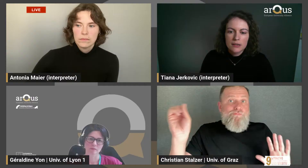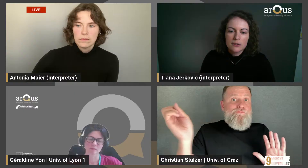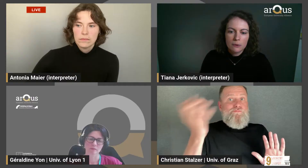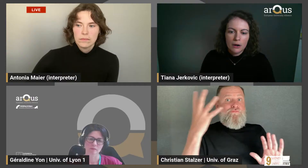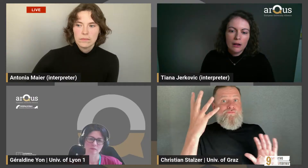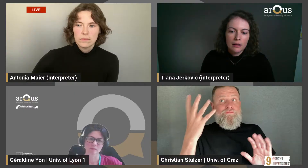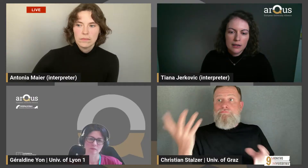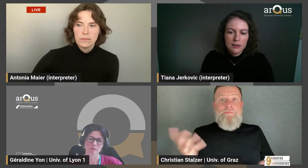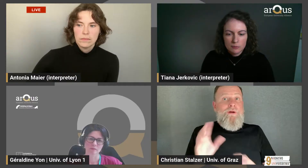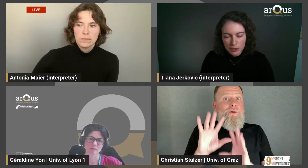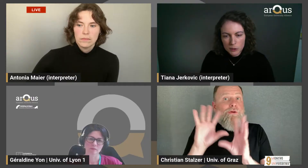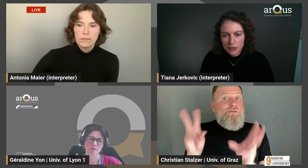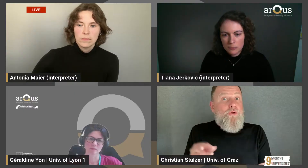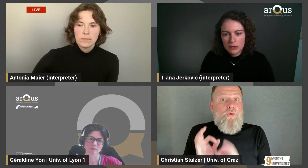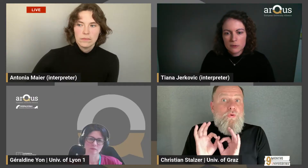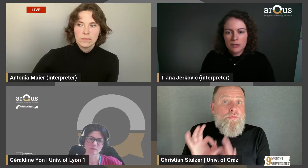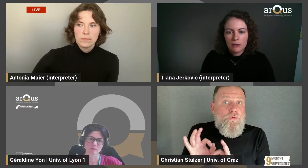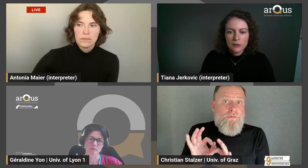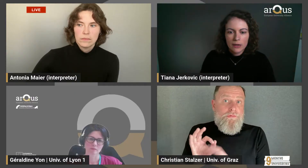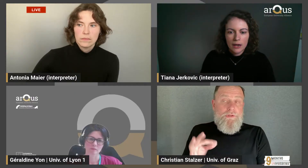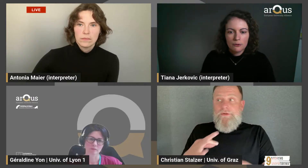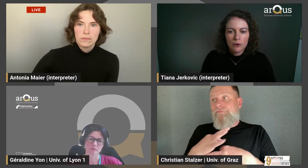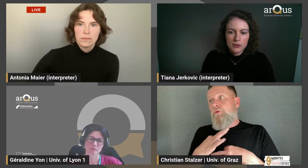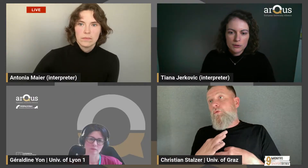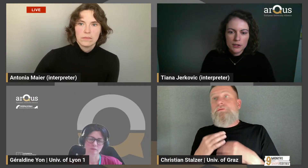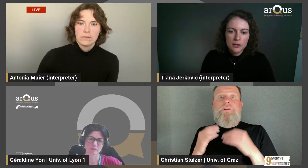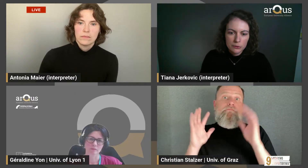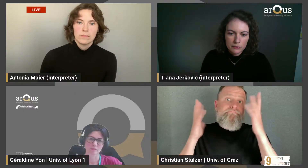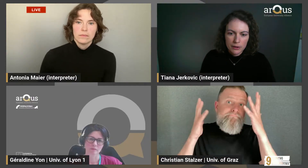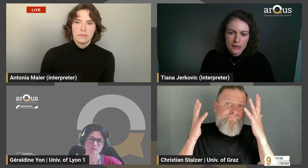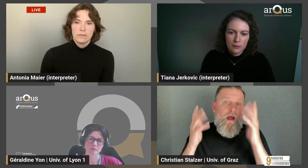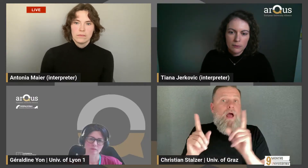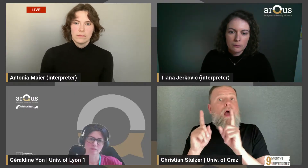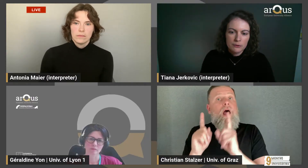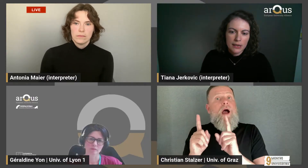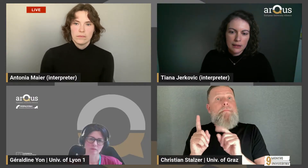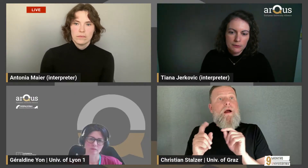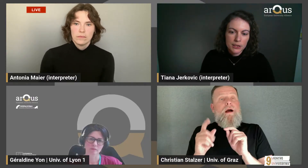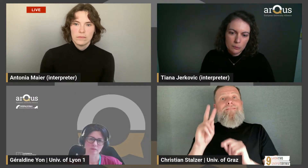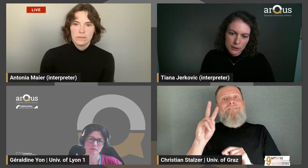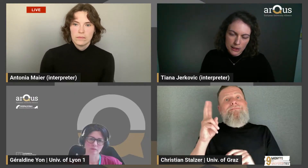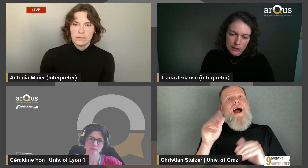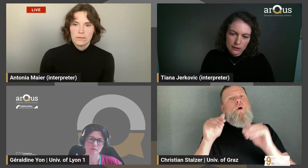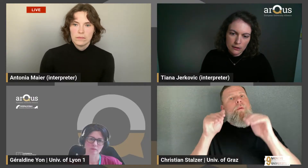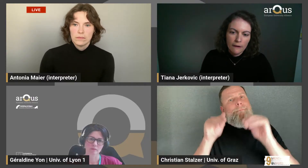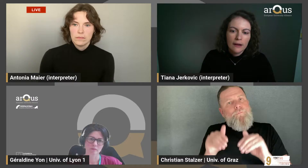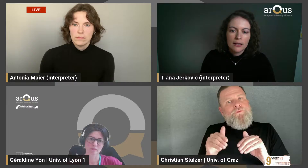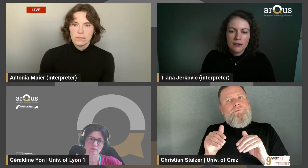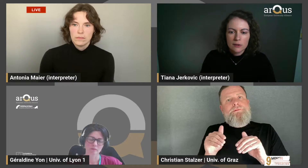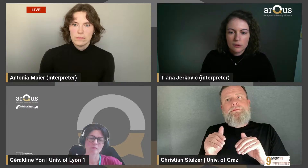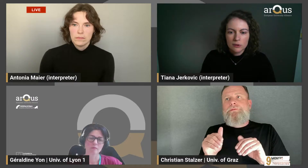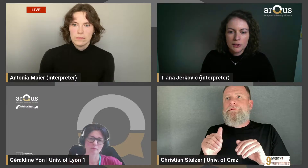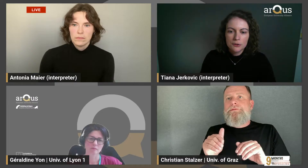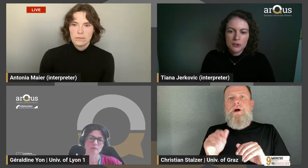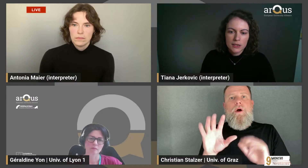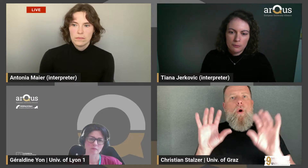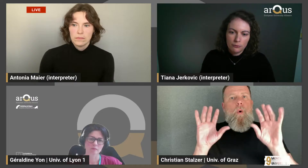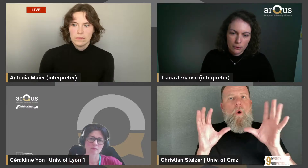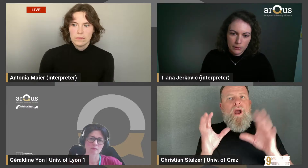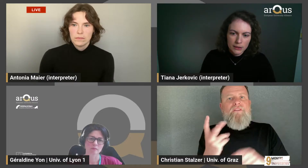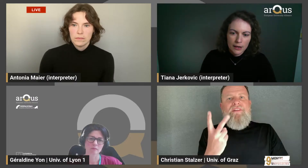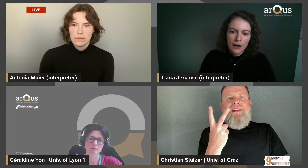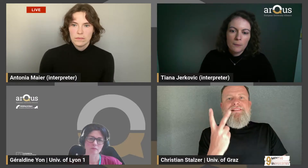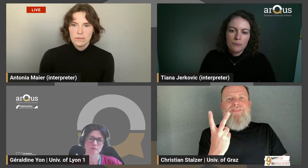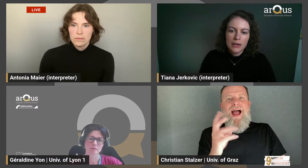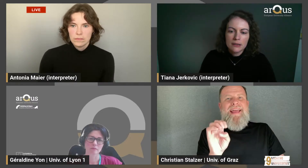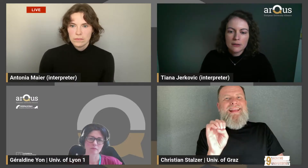times, it's much better because we also have Austrian news, for example, with sign language interpretation. That is also a huge step